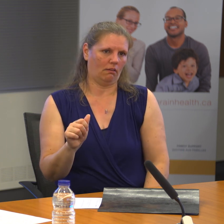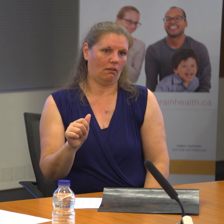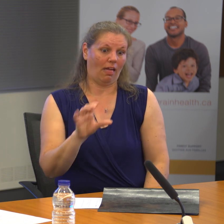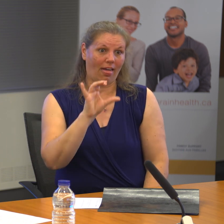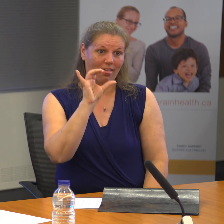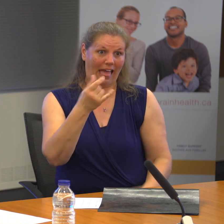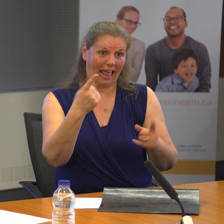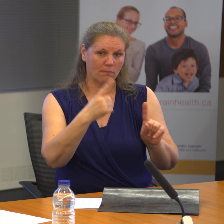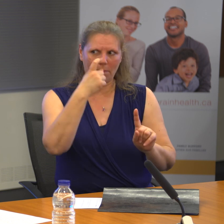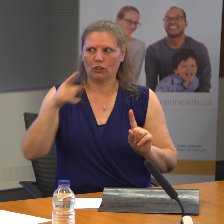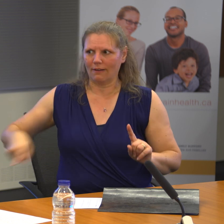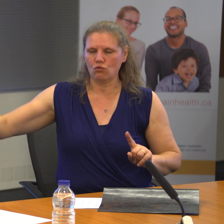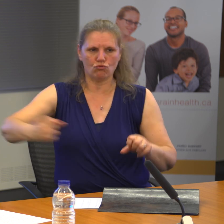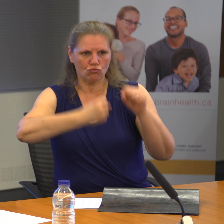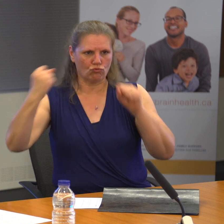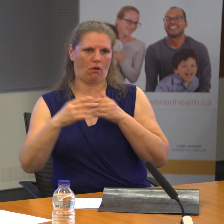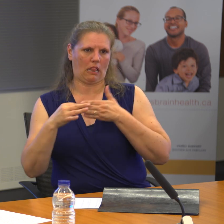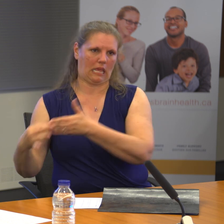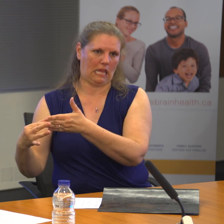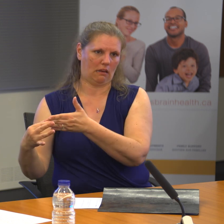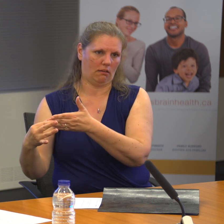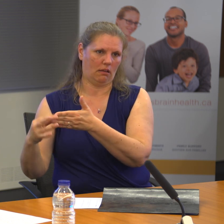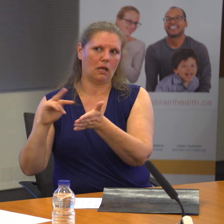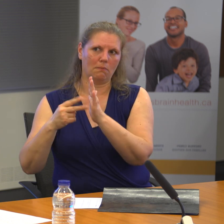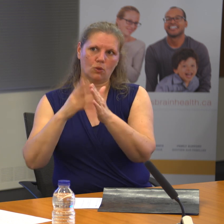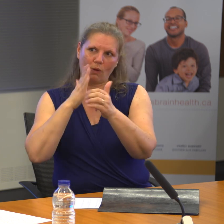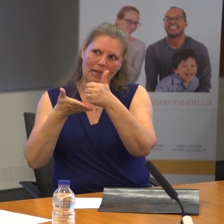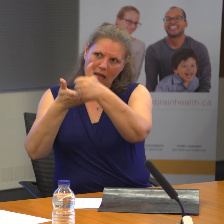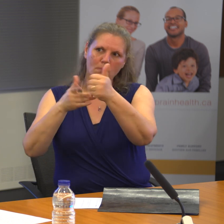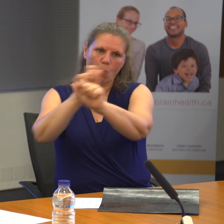leadership, it will help all Canadians.